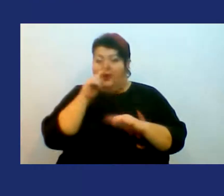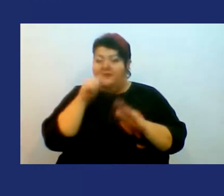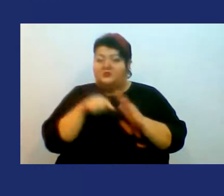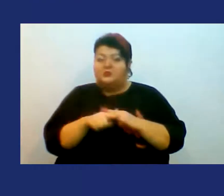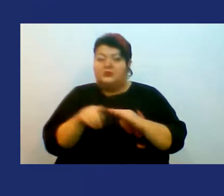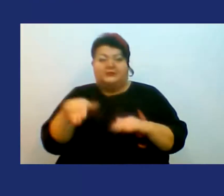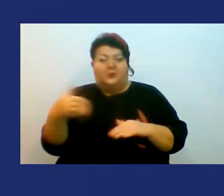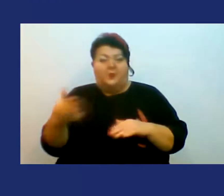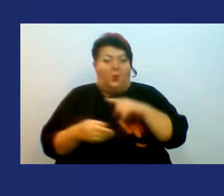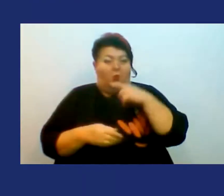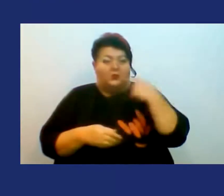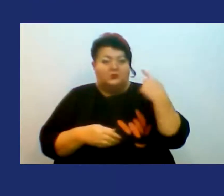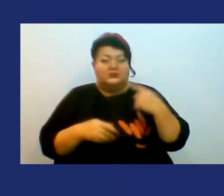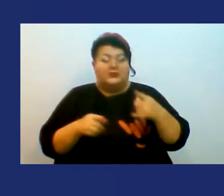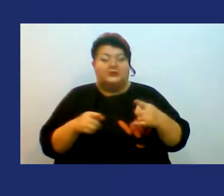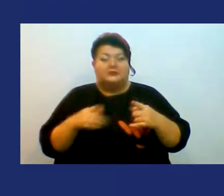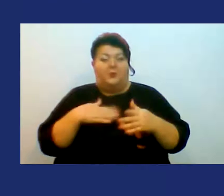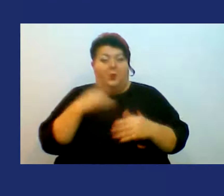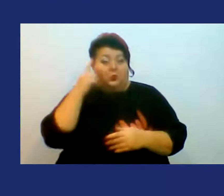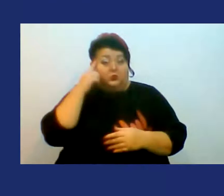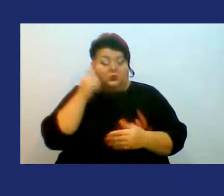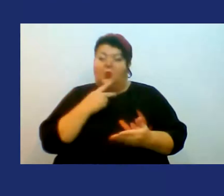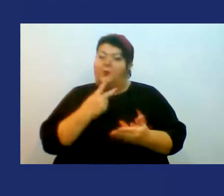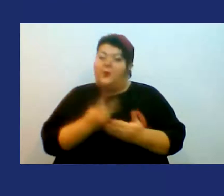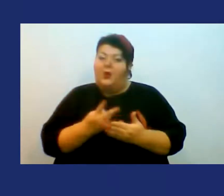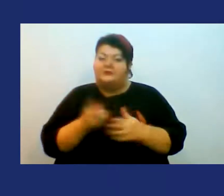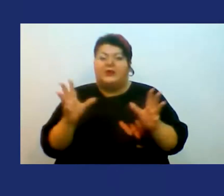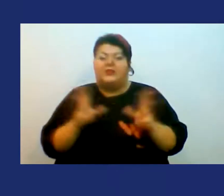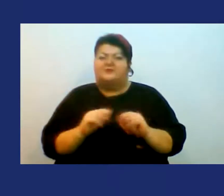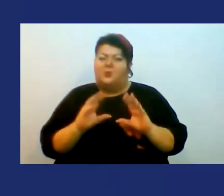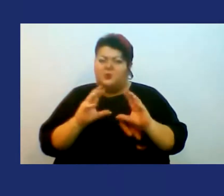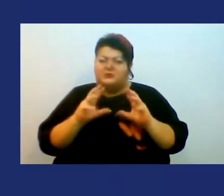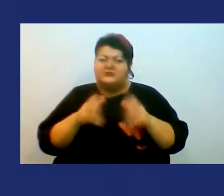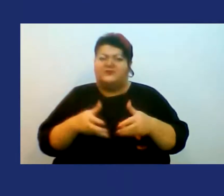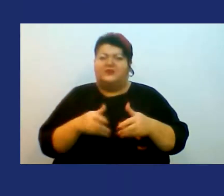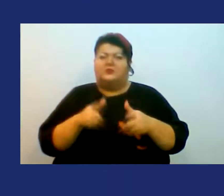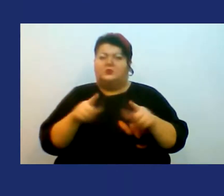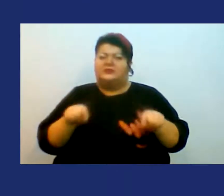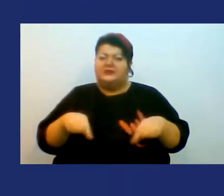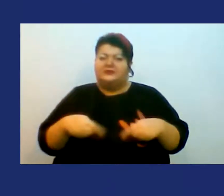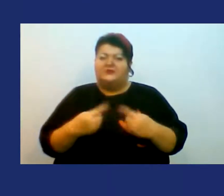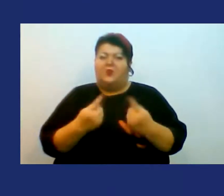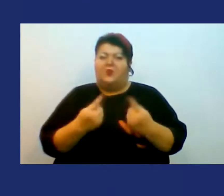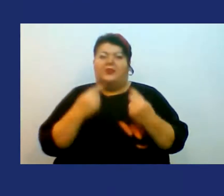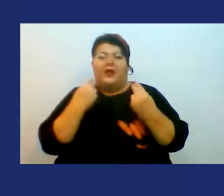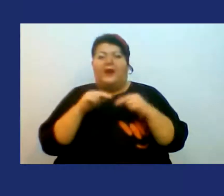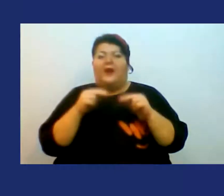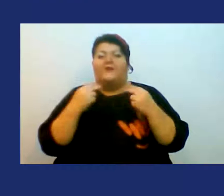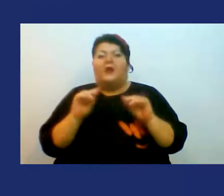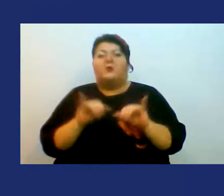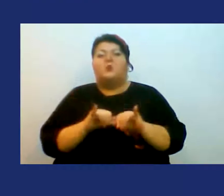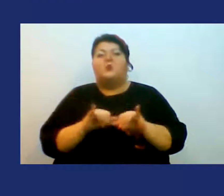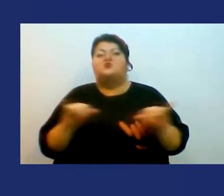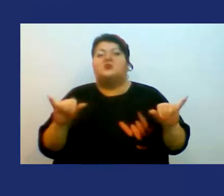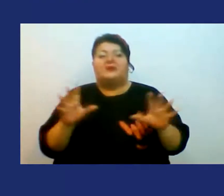face the problem of the Russian intrusion. And this created the domino